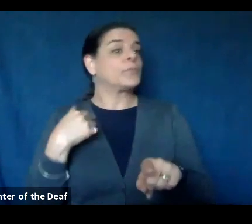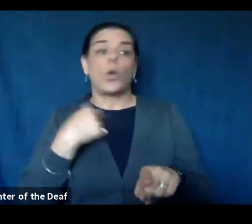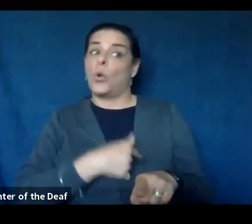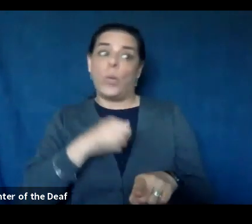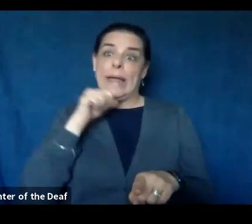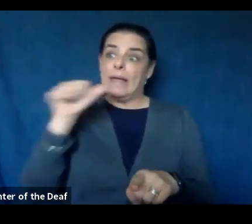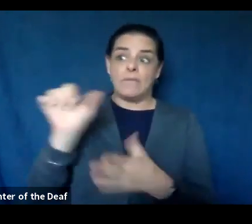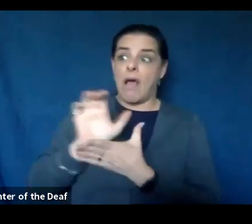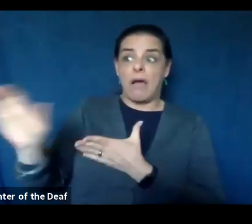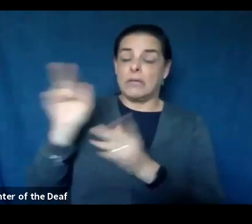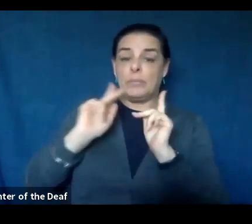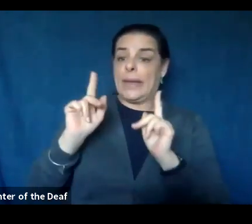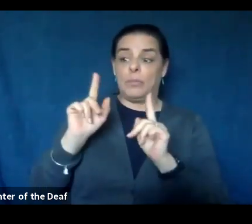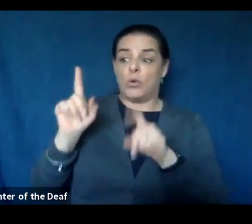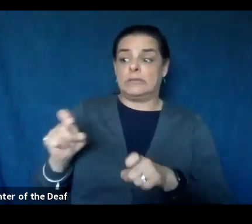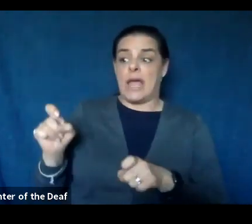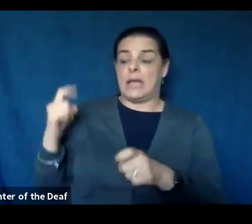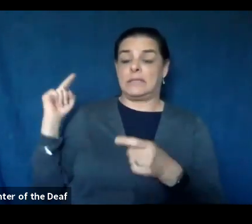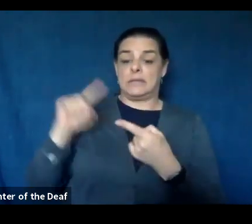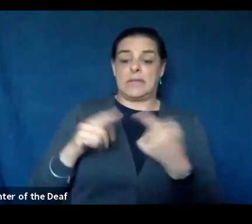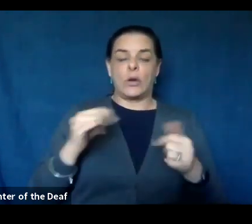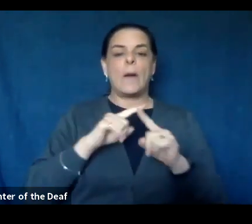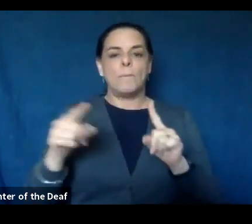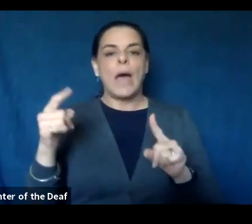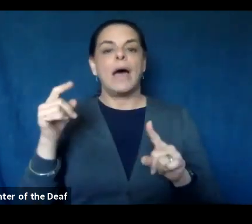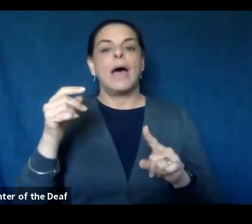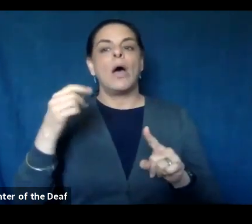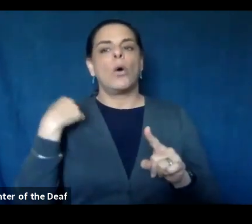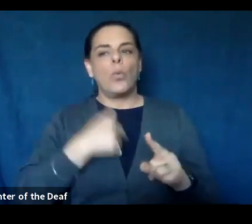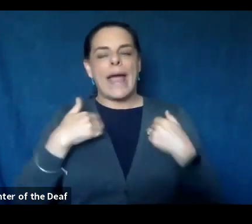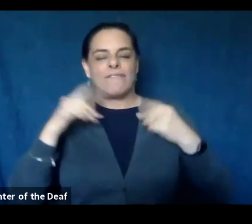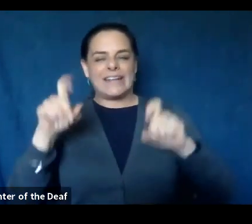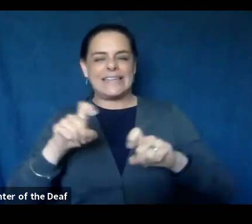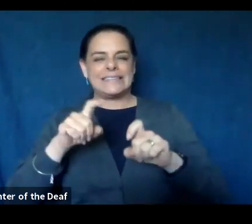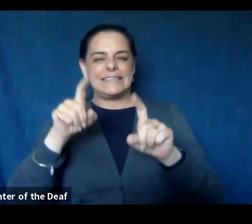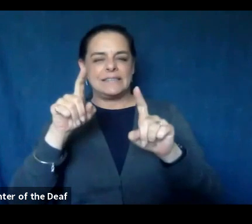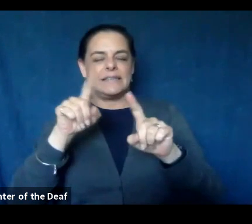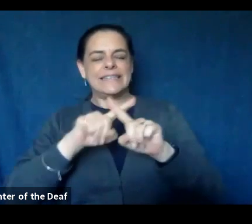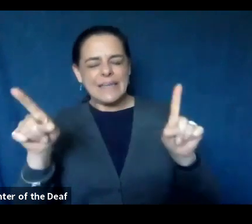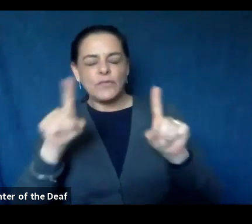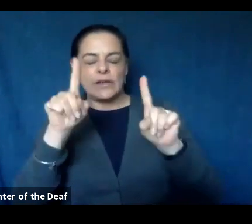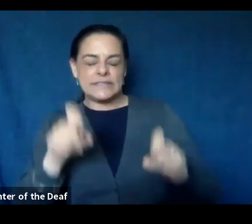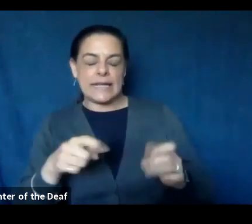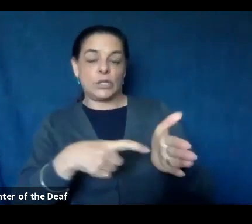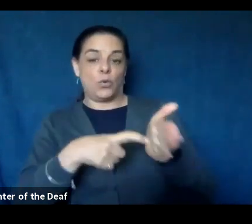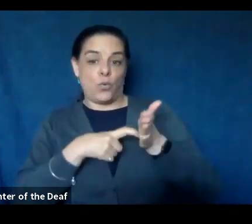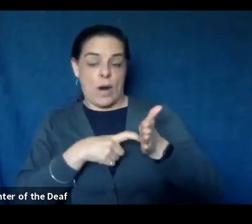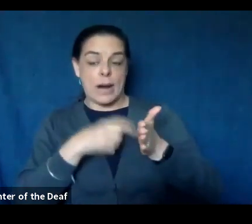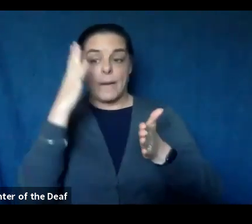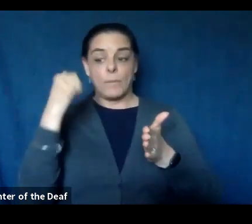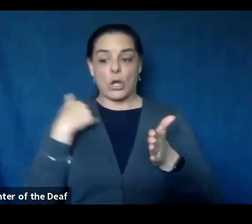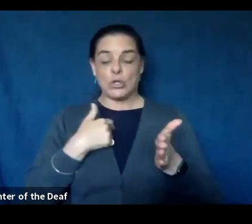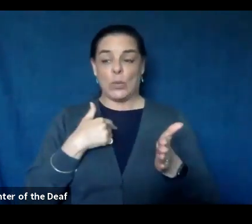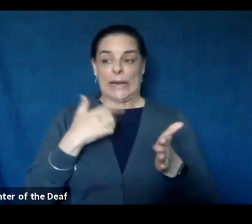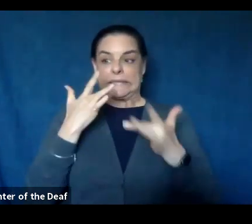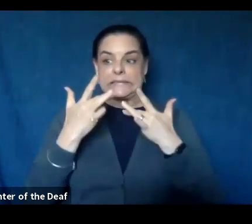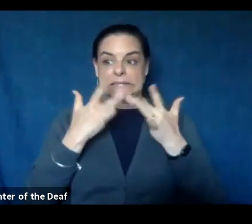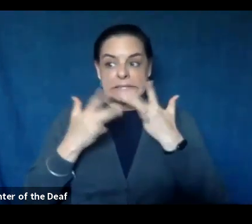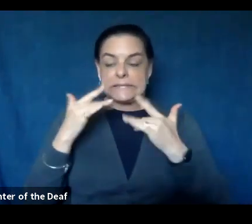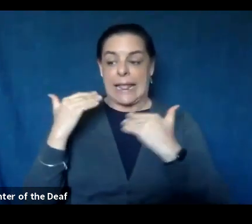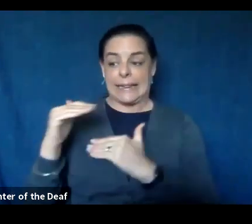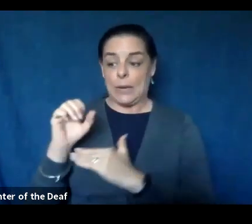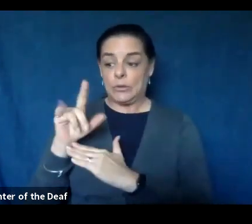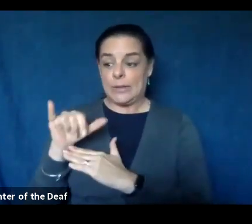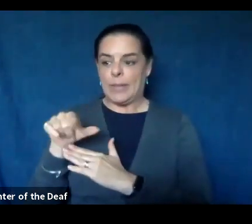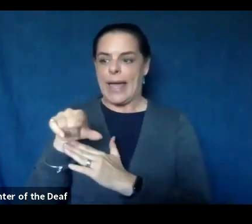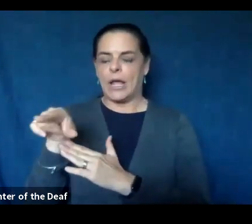from tests up until now, but we had a different testing criteria. So we had, because of the limited supply, we were only testing people who